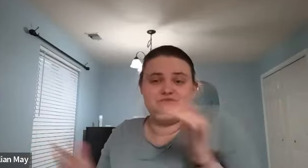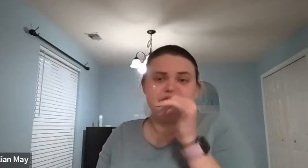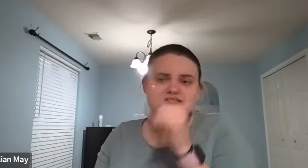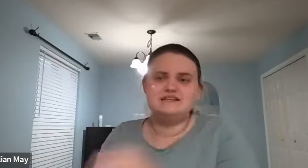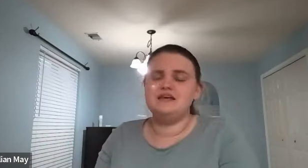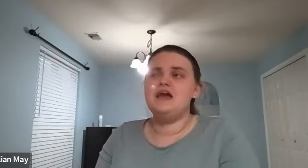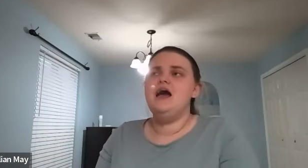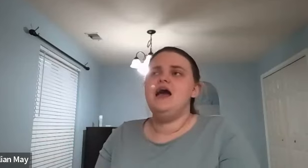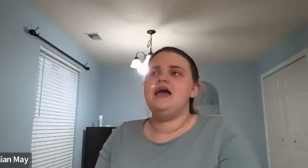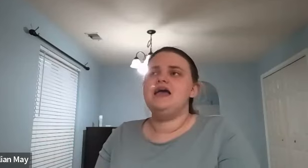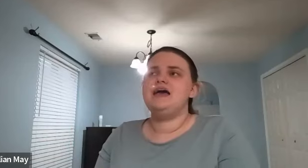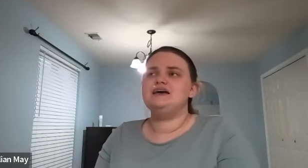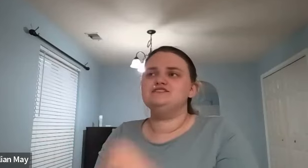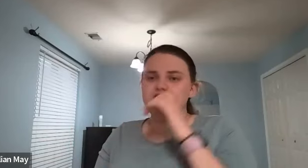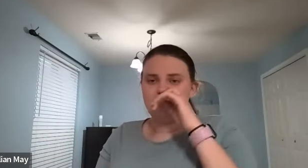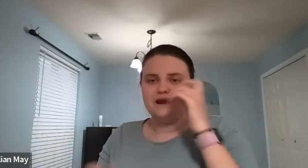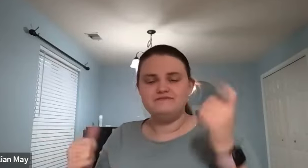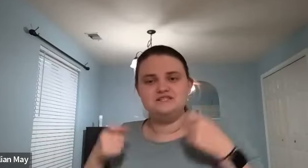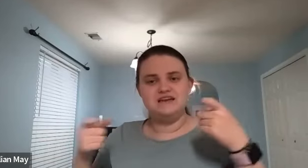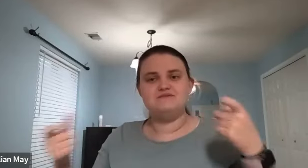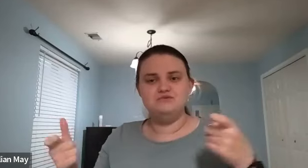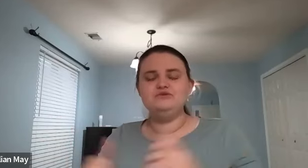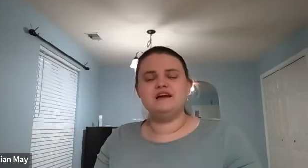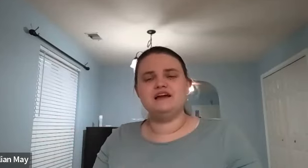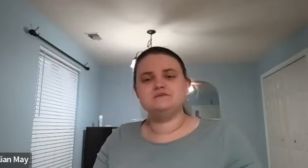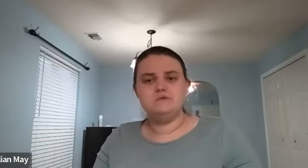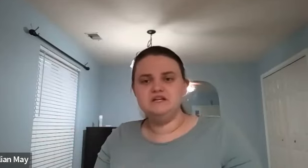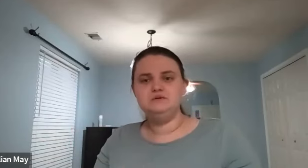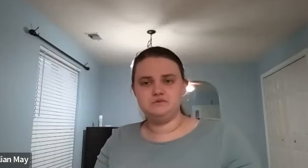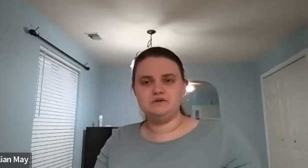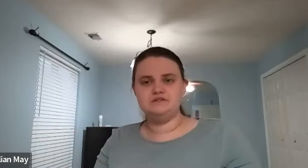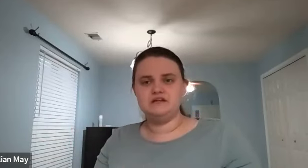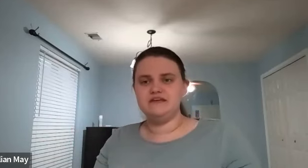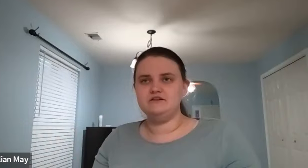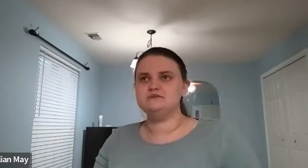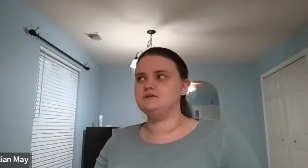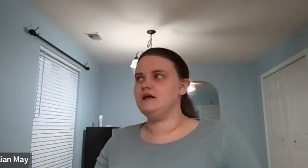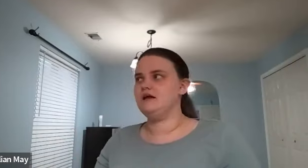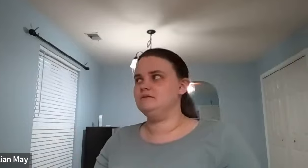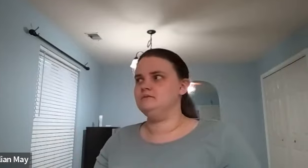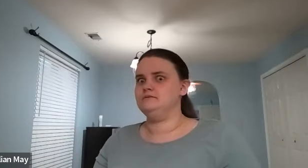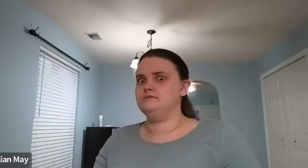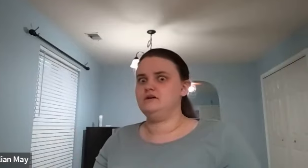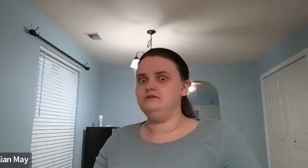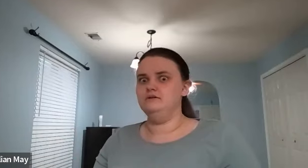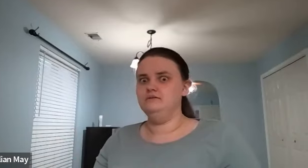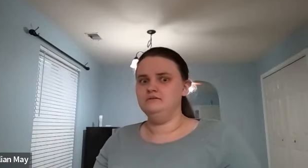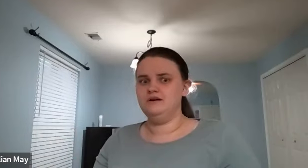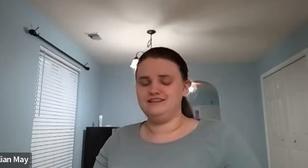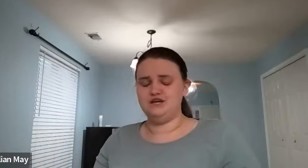being silly. And so when I first gave them rulers, I asked them, well, what do you do with rulers? And they looked at me and they're like, I don't know. And so I